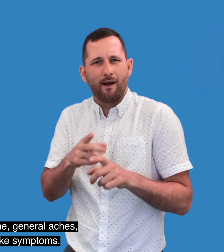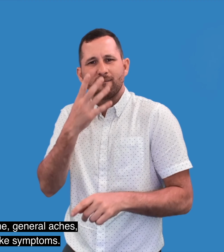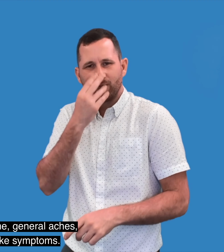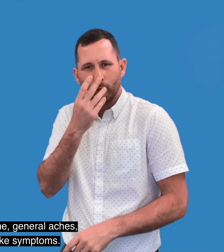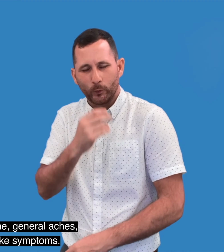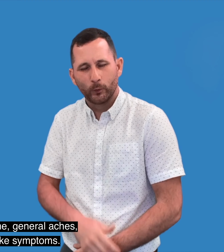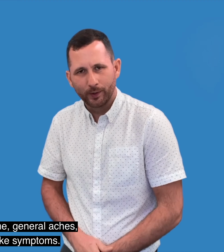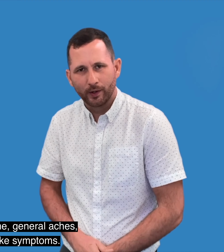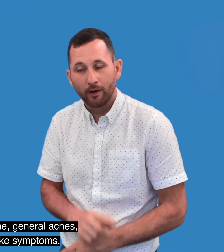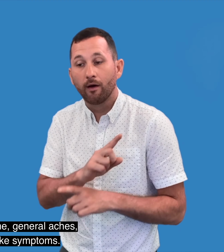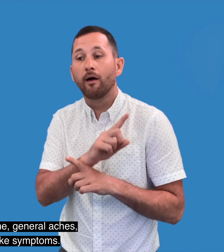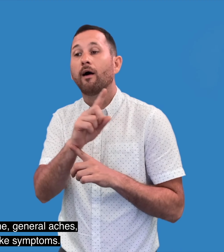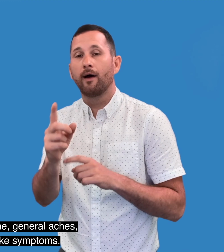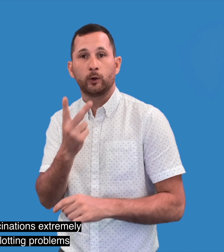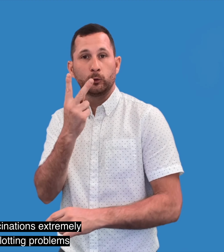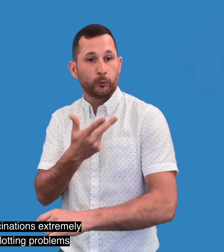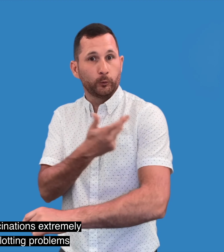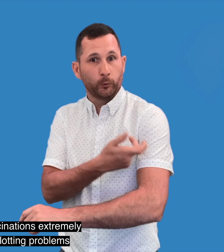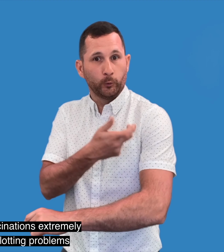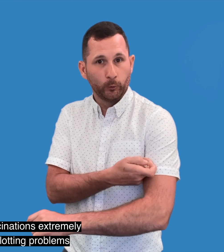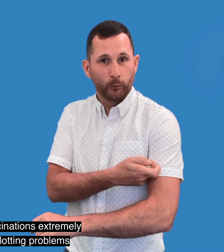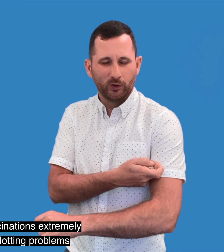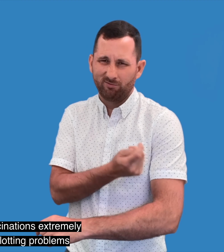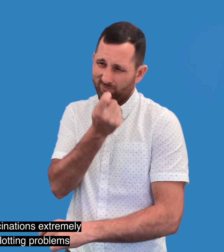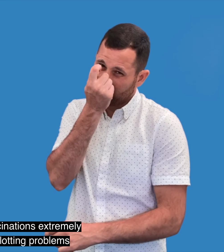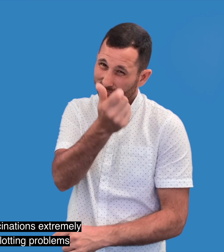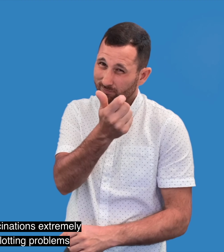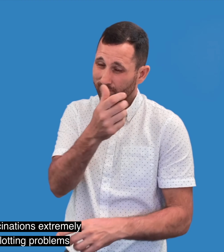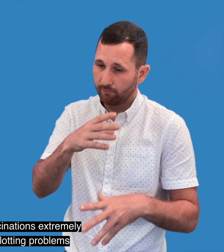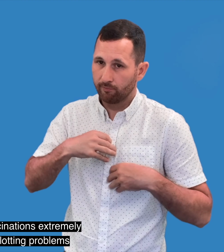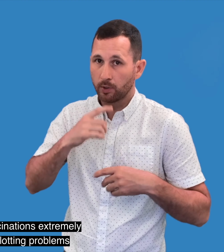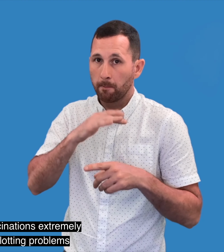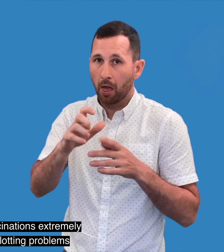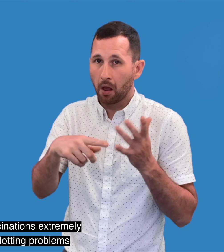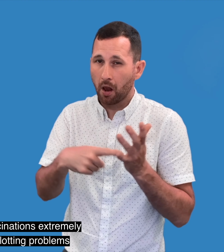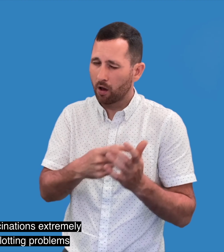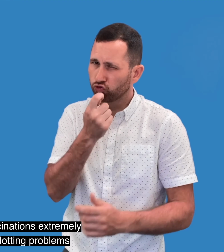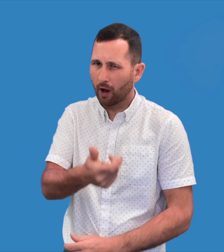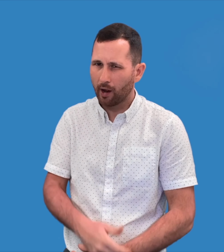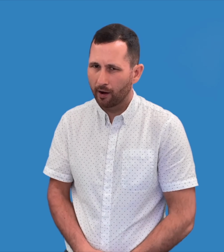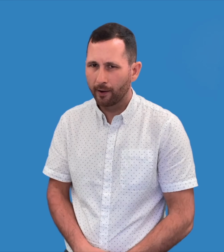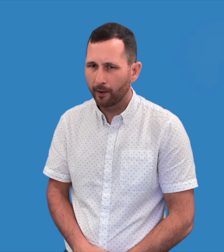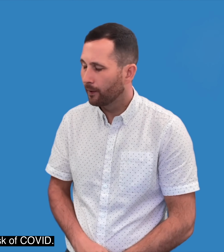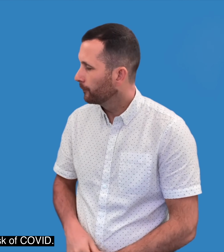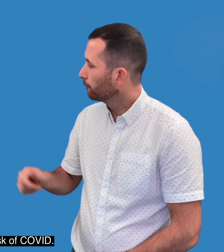aches, flu-like symptoms. 2 vaccinations, extremely rare, clotting problems. Risk of